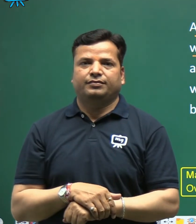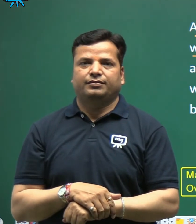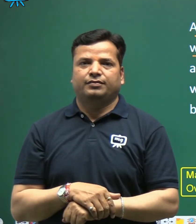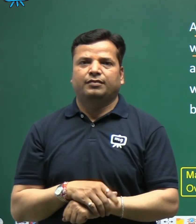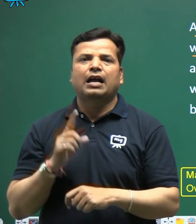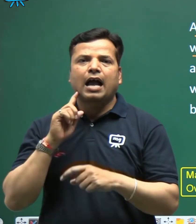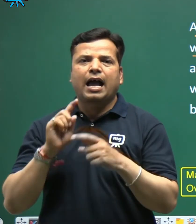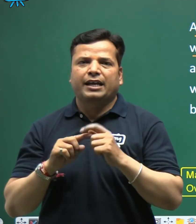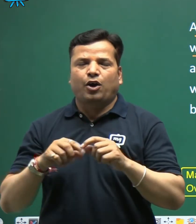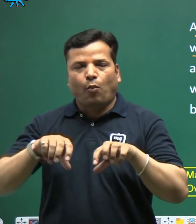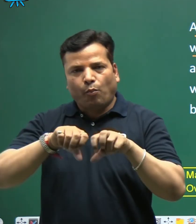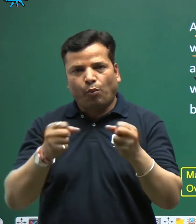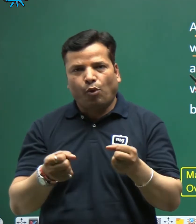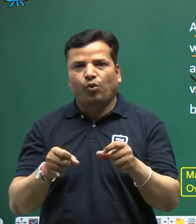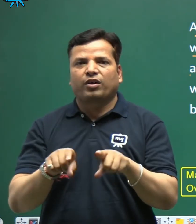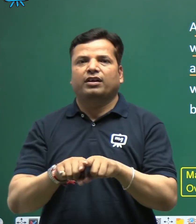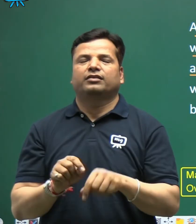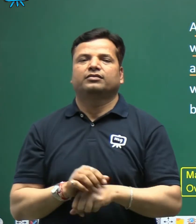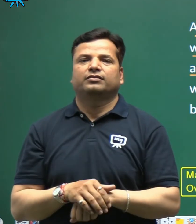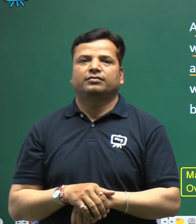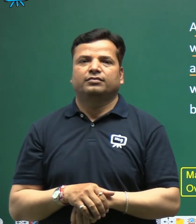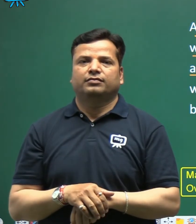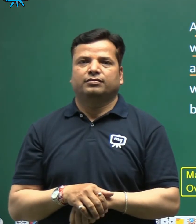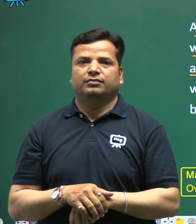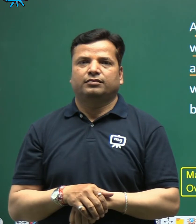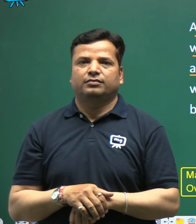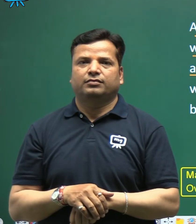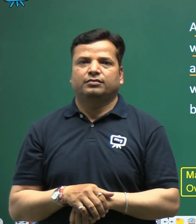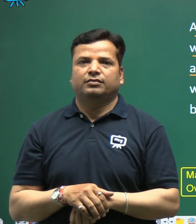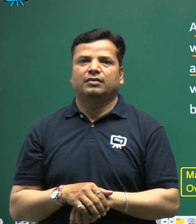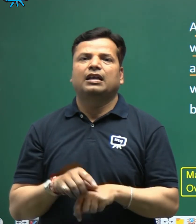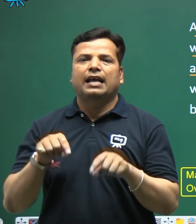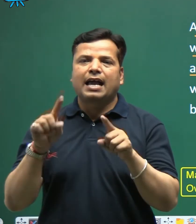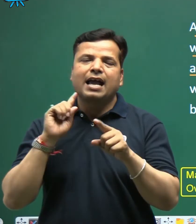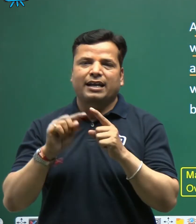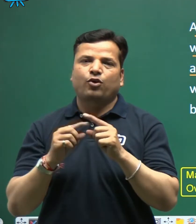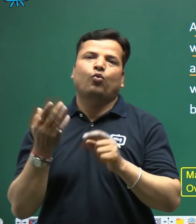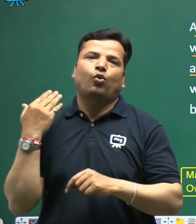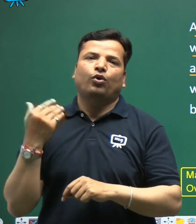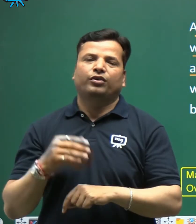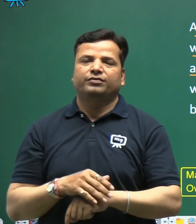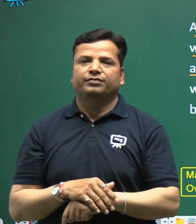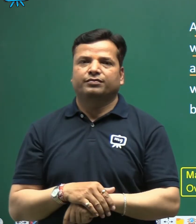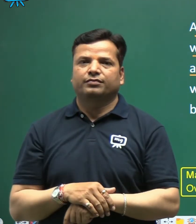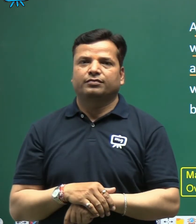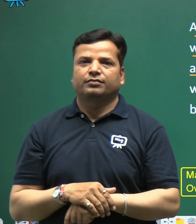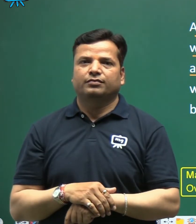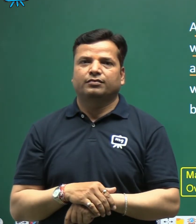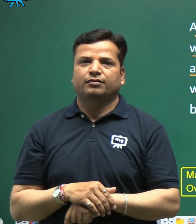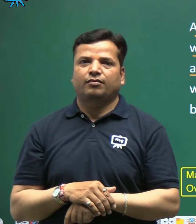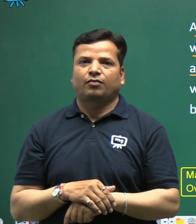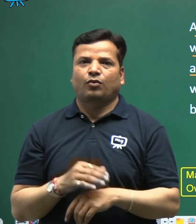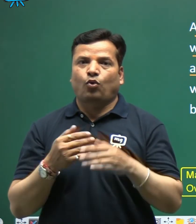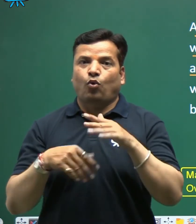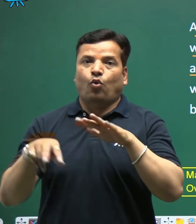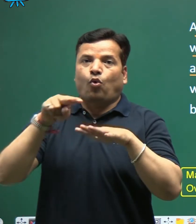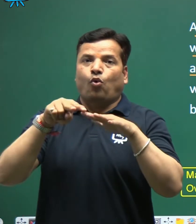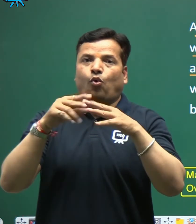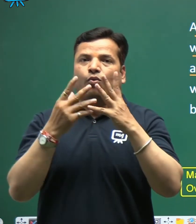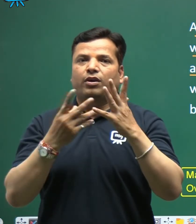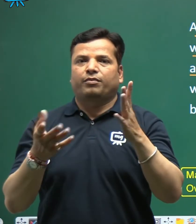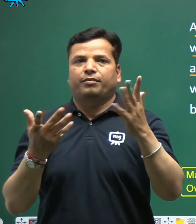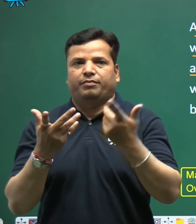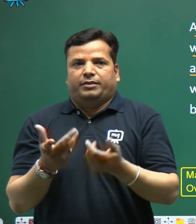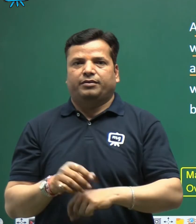it broke as it was overwhelmed